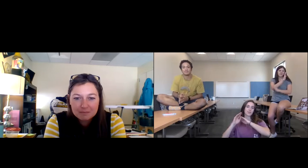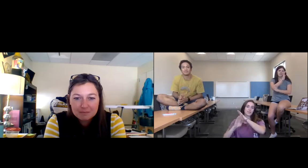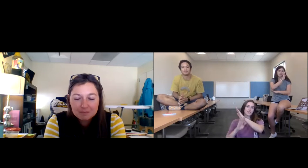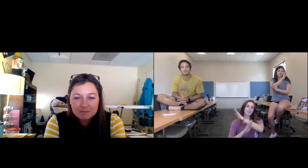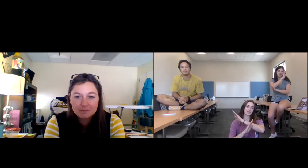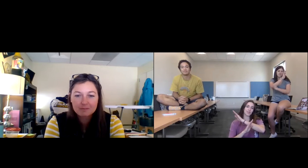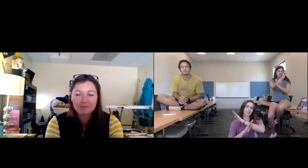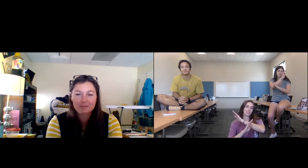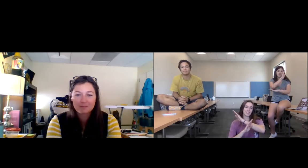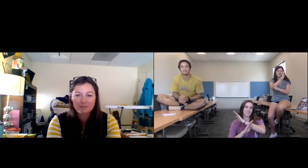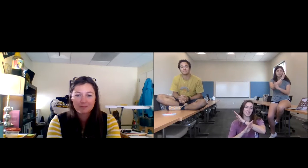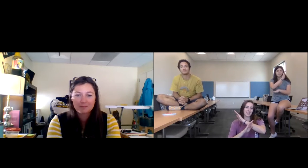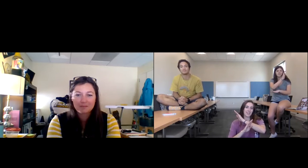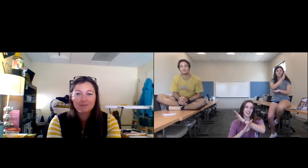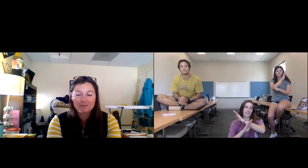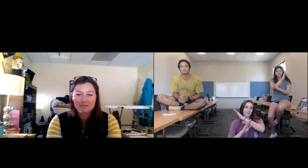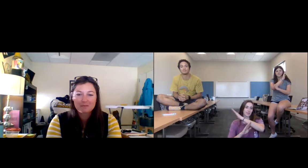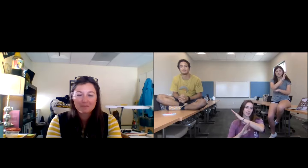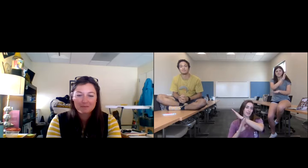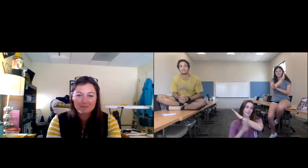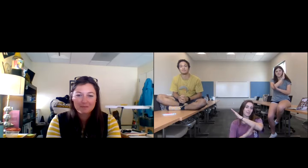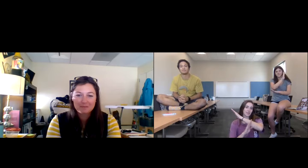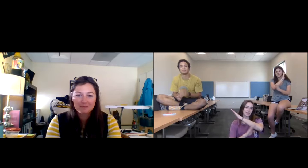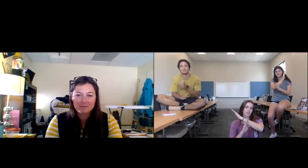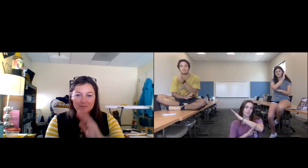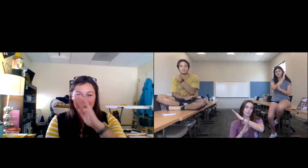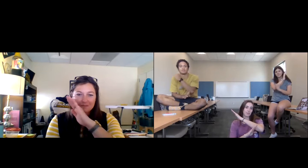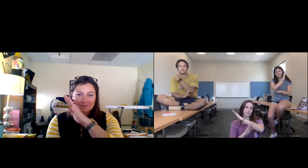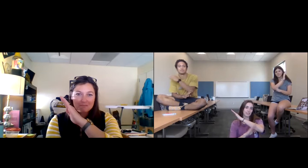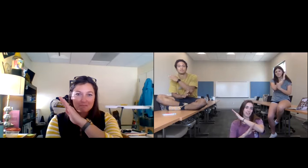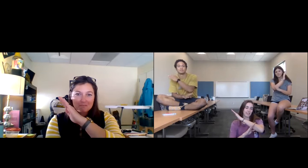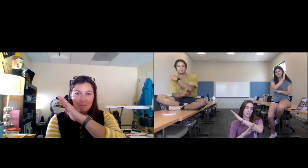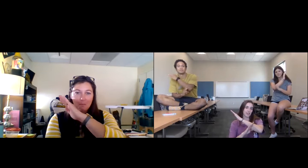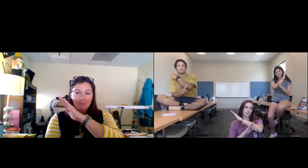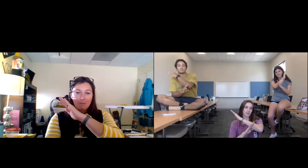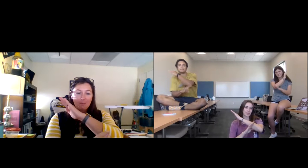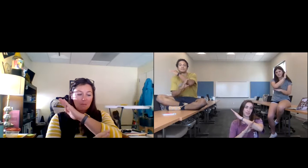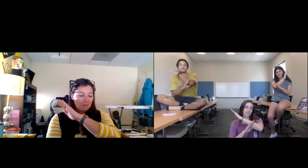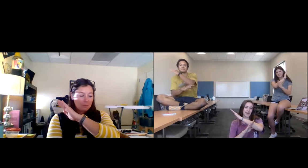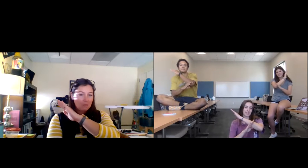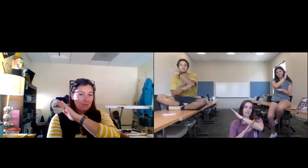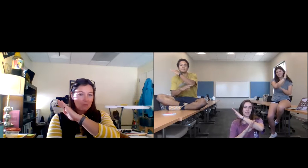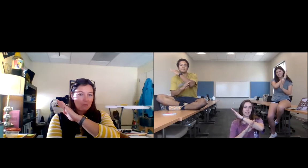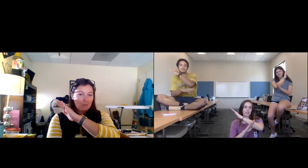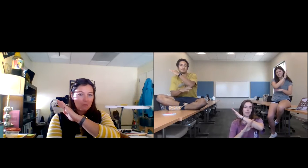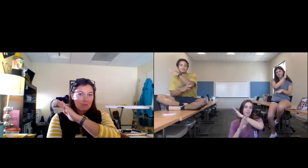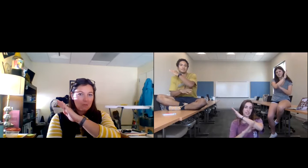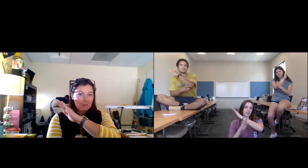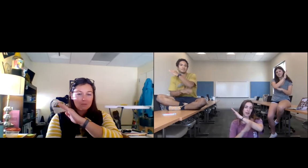for you, is fall. And you can put one arm up and you push down on your elbow. So I kind of think like you're pushing down a pile